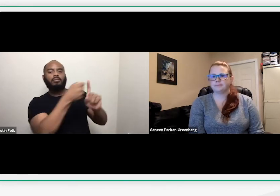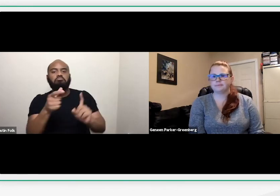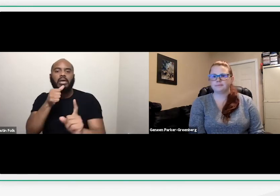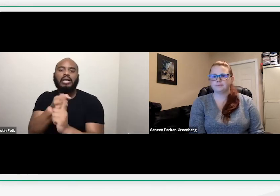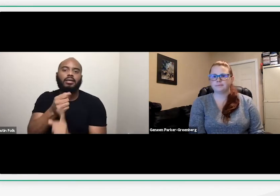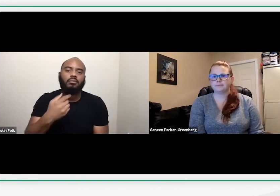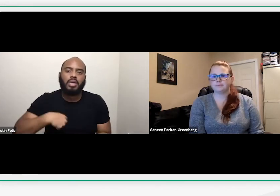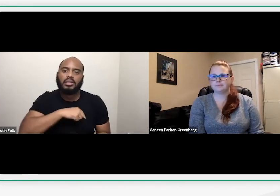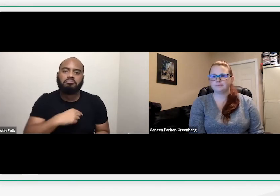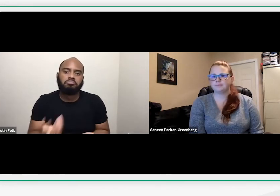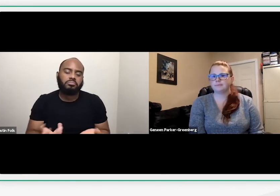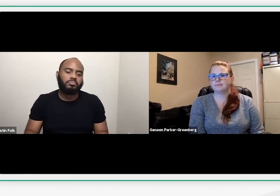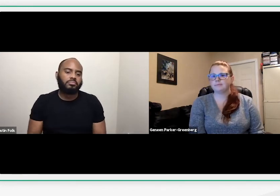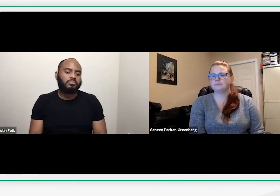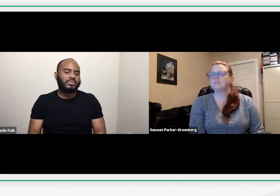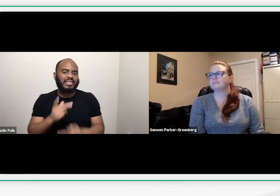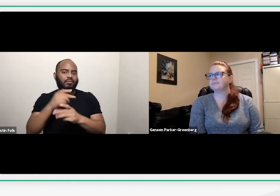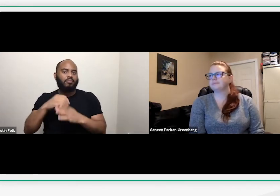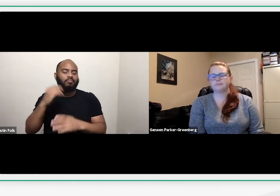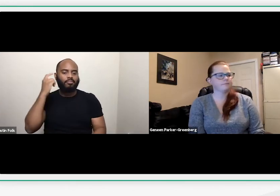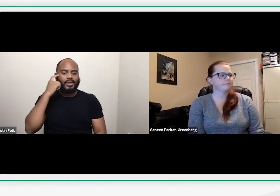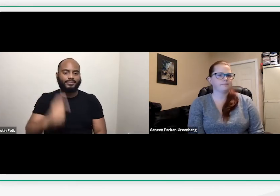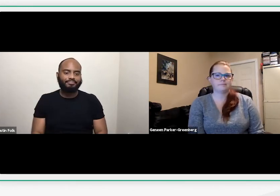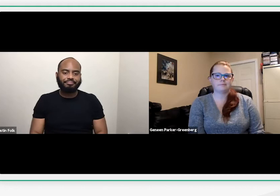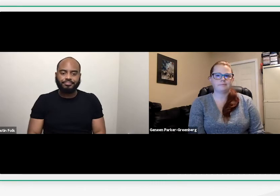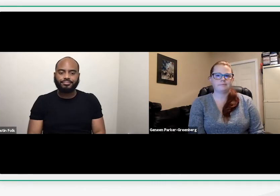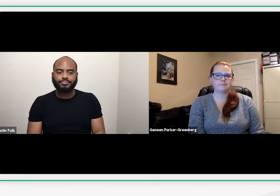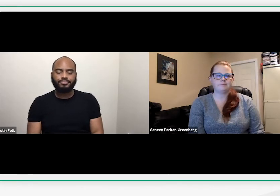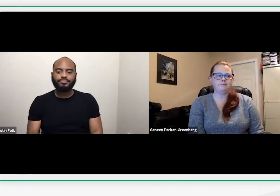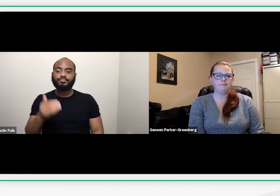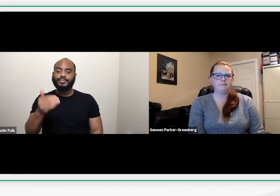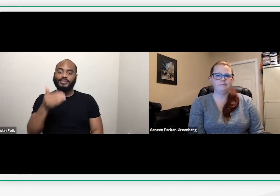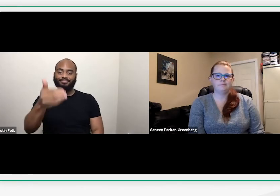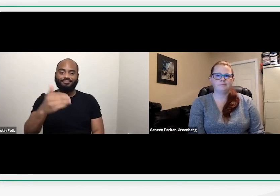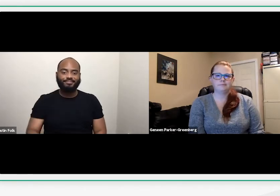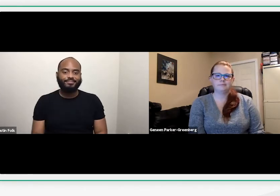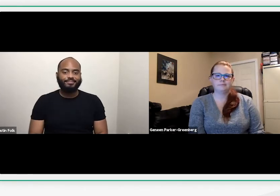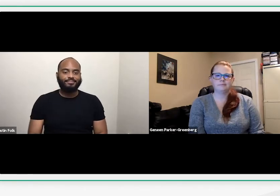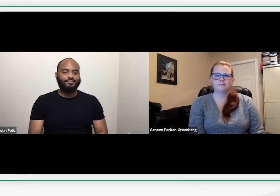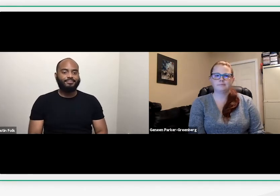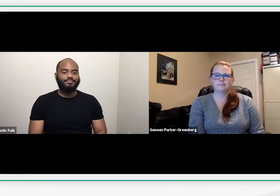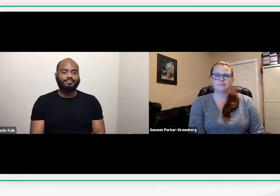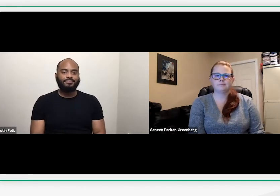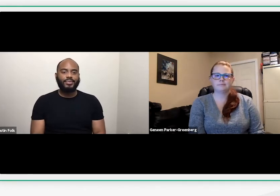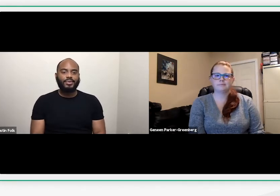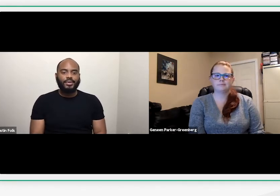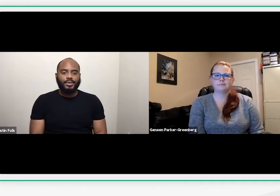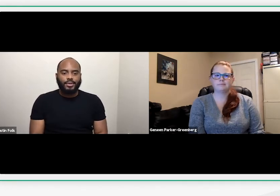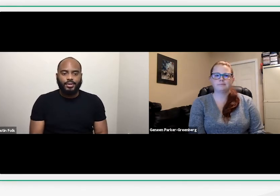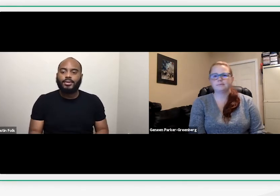want to disconnect from that person so that way you don't experience any impacts if that were to happen. Always keep that at the back of your mind.